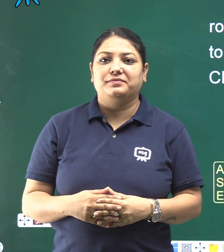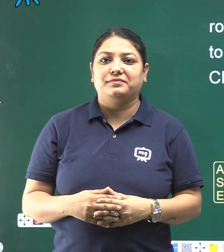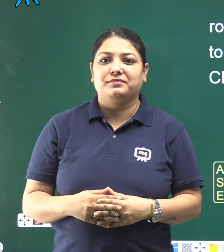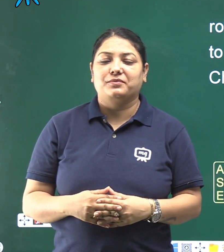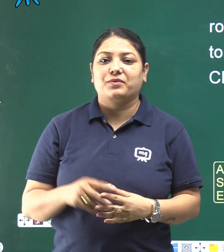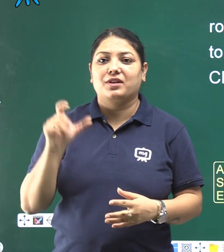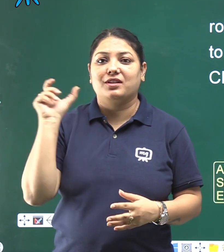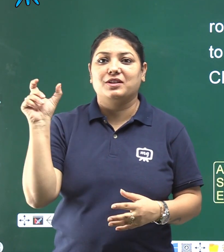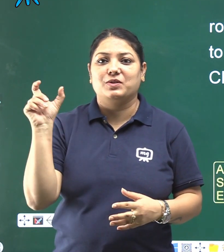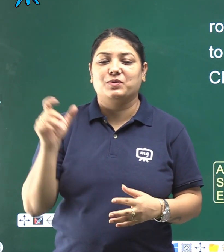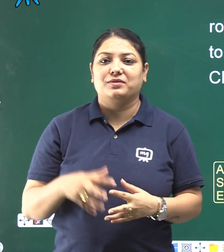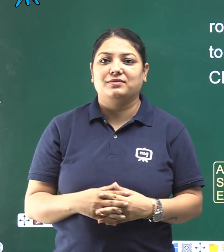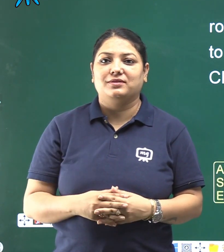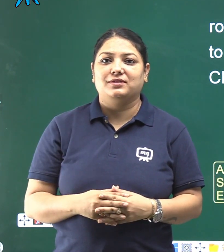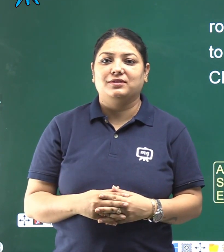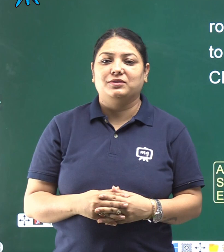Restore.